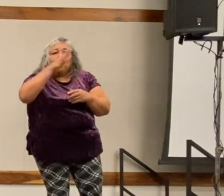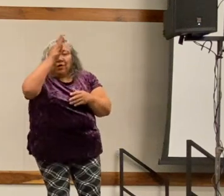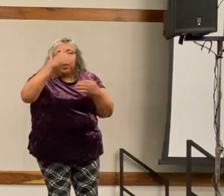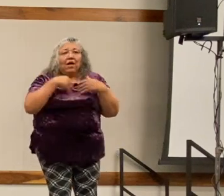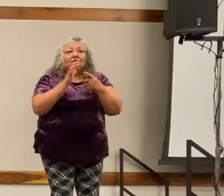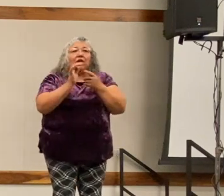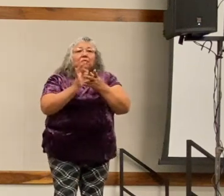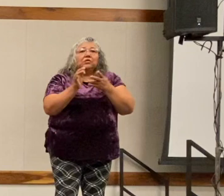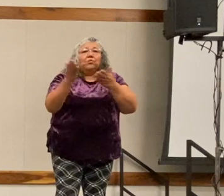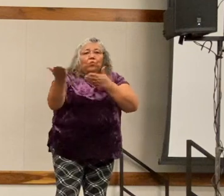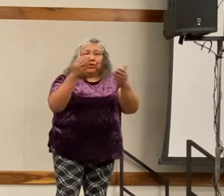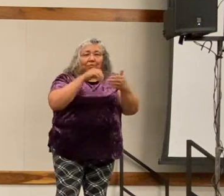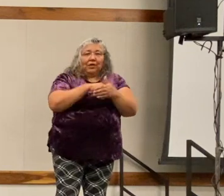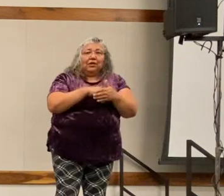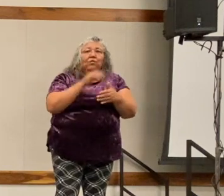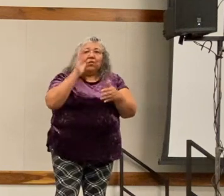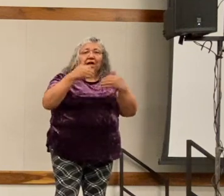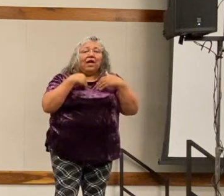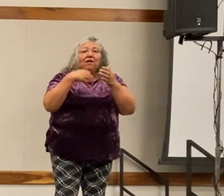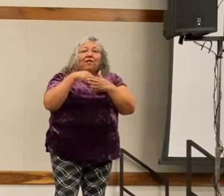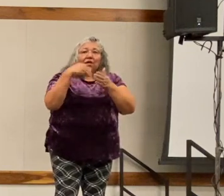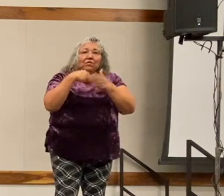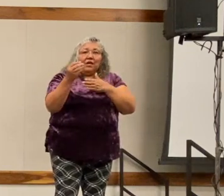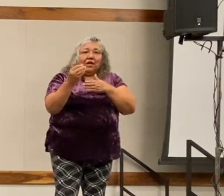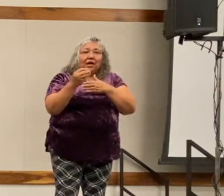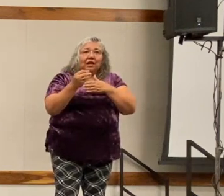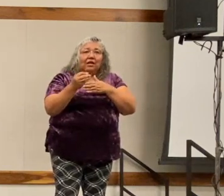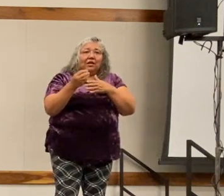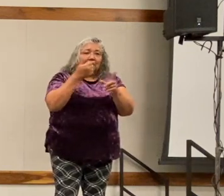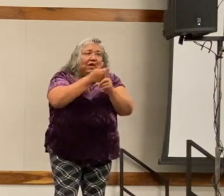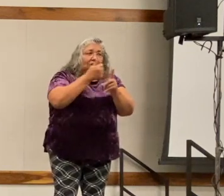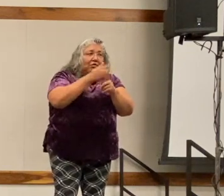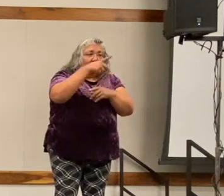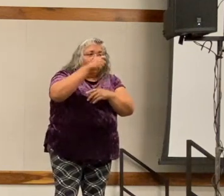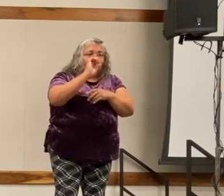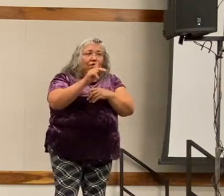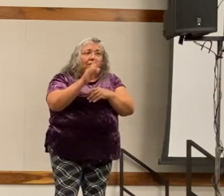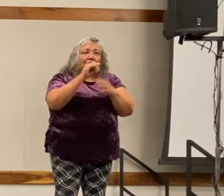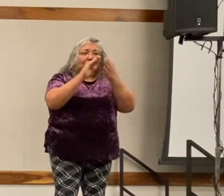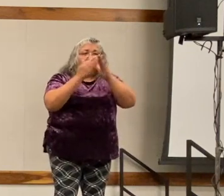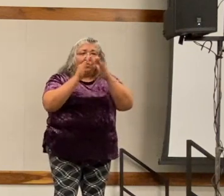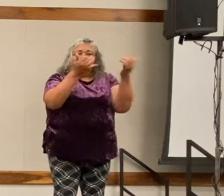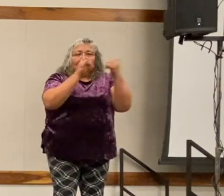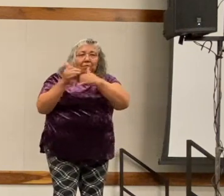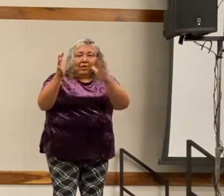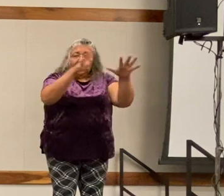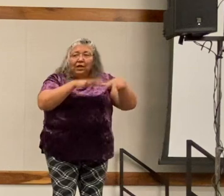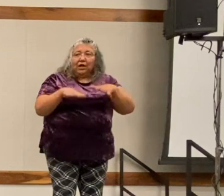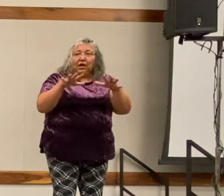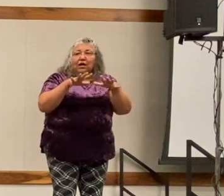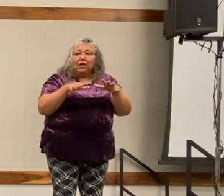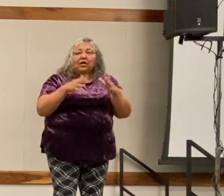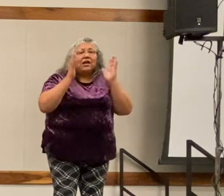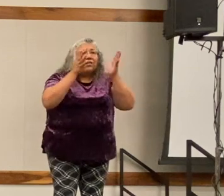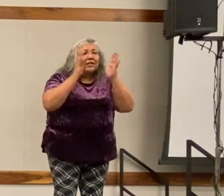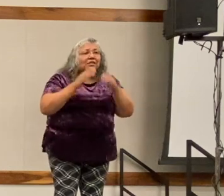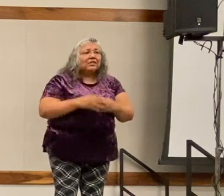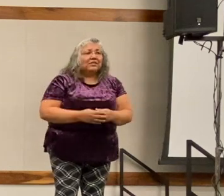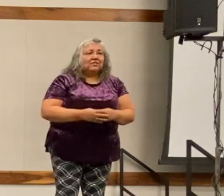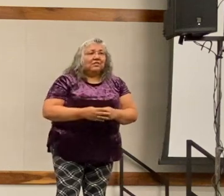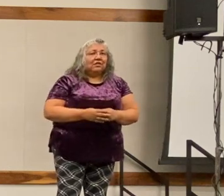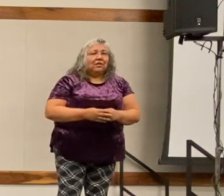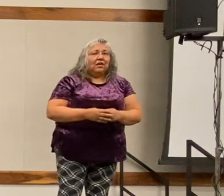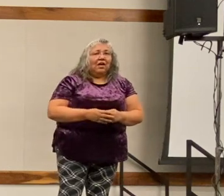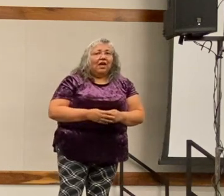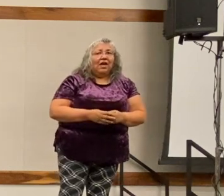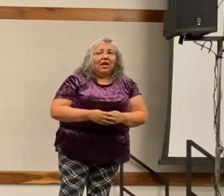options to bring them in. It'll have outside its own park for children and community to play on. Listen, man,